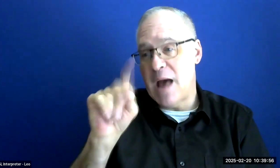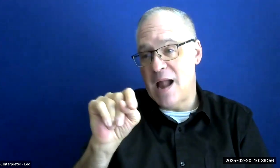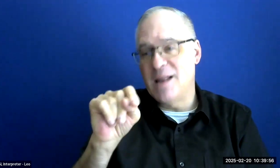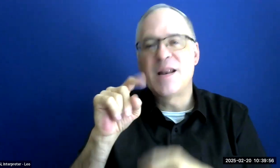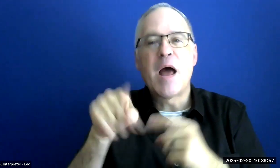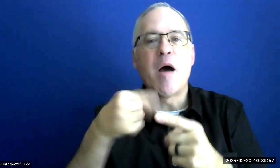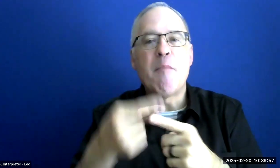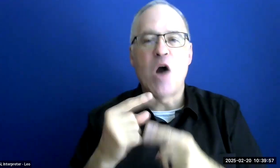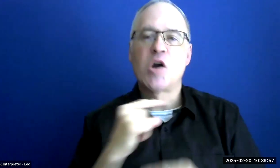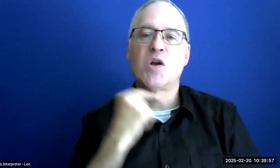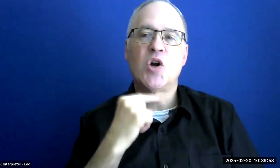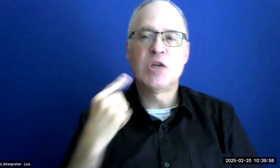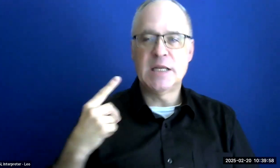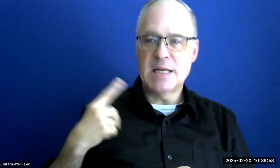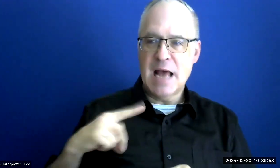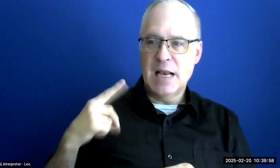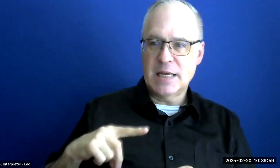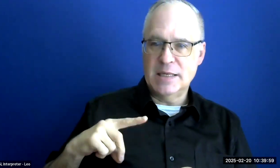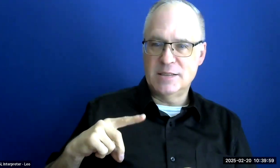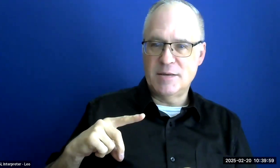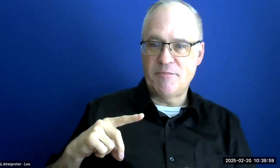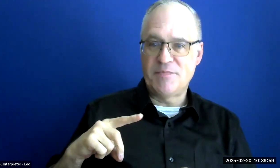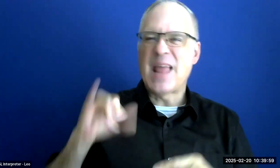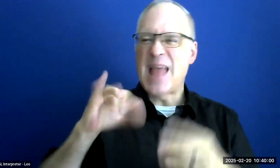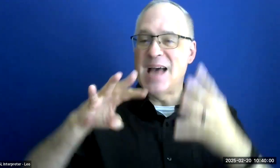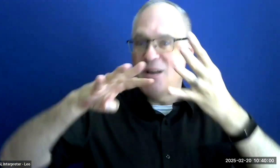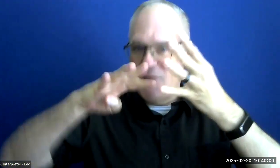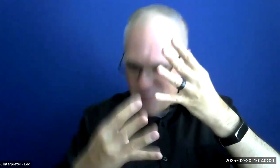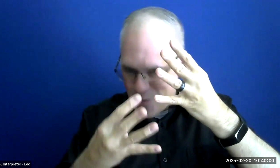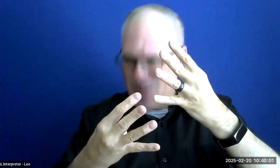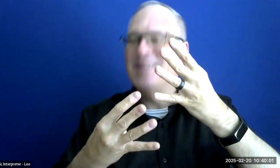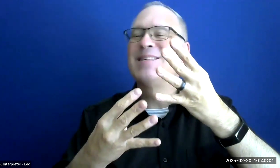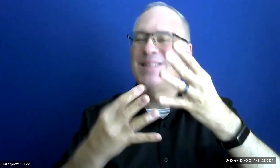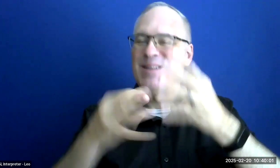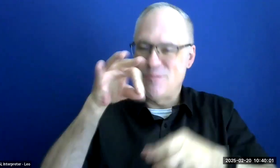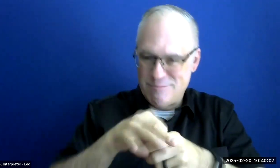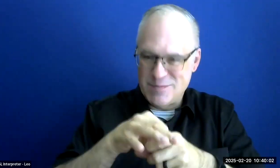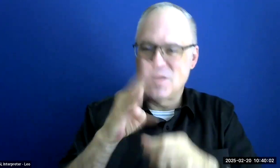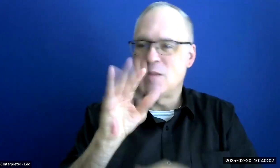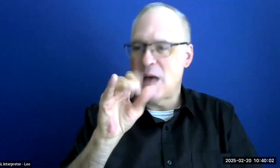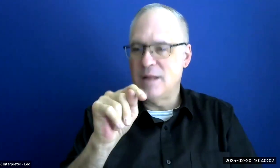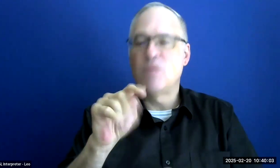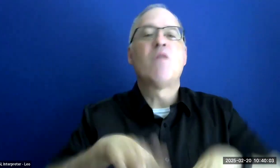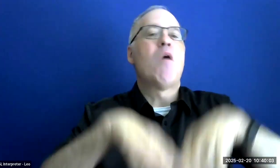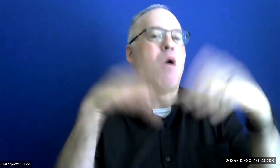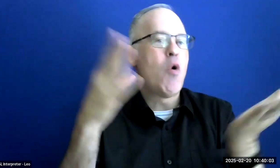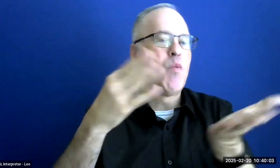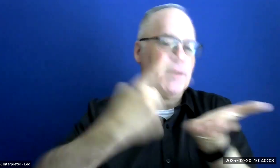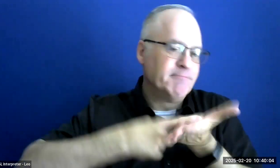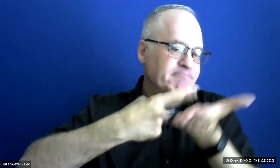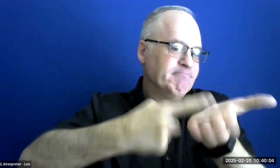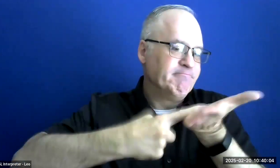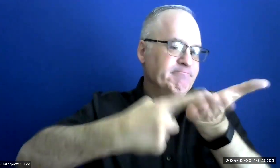clergy delegates. And that is the fourth ballot, the fourth vote. It will be open. There will be opportunity